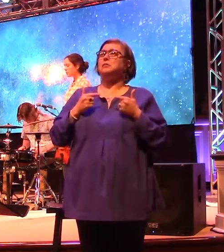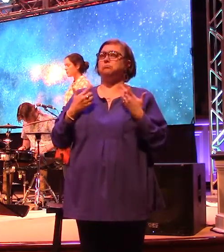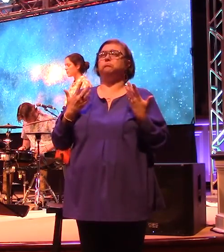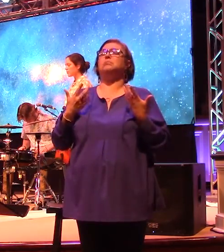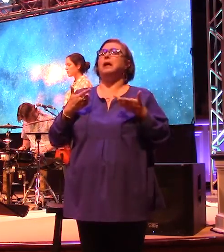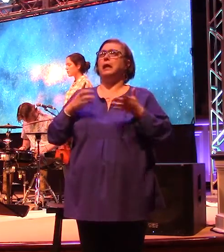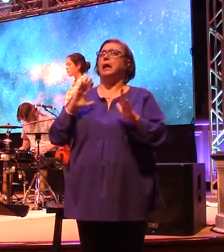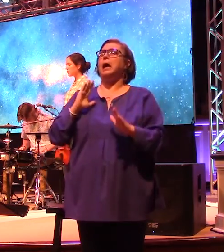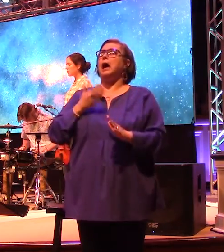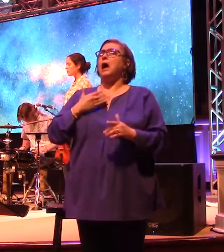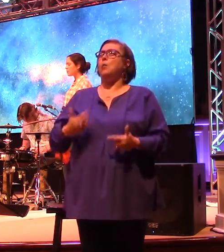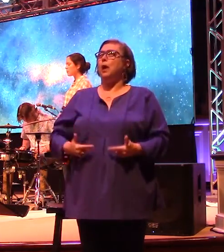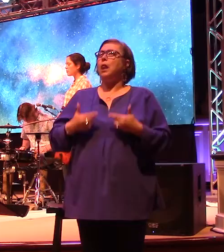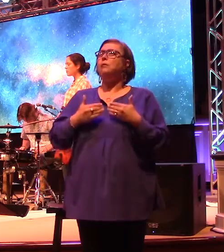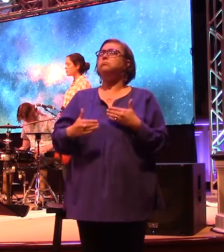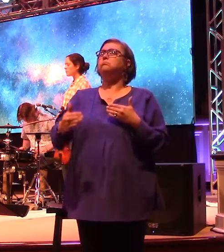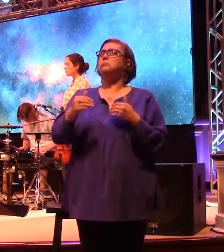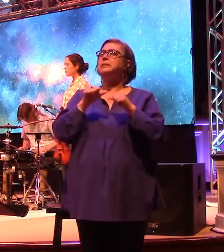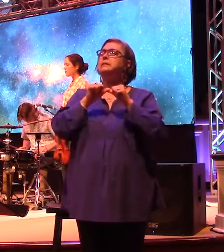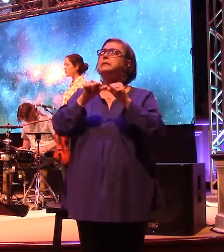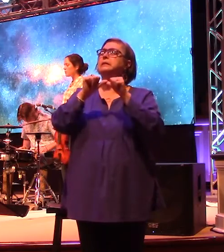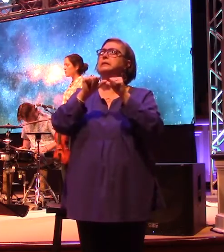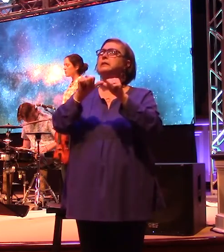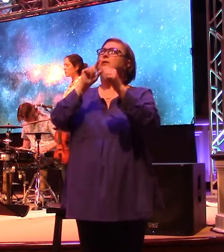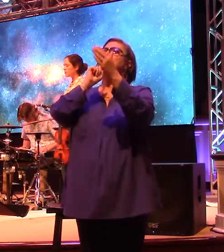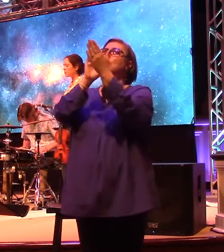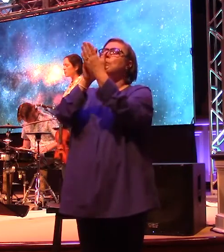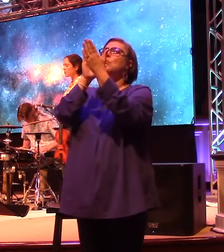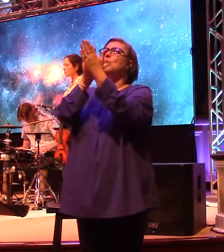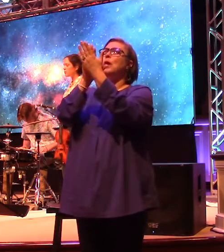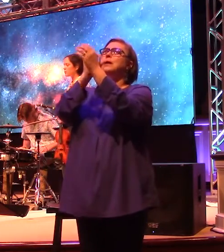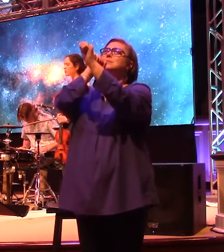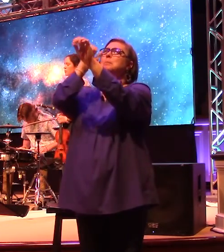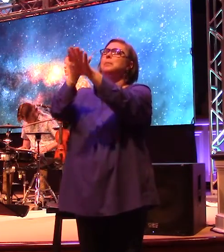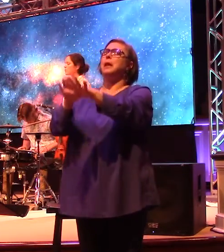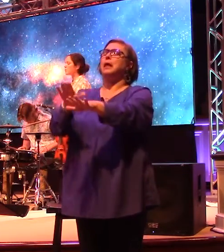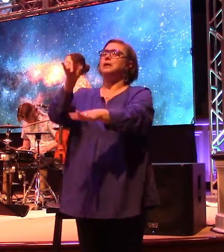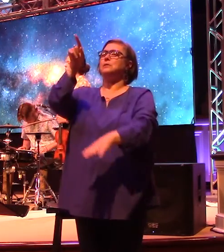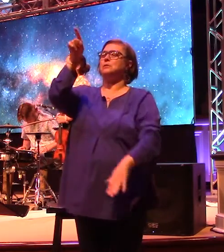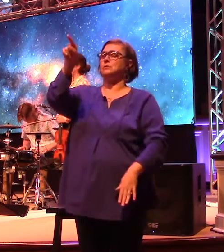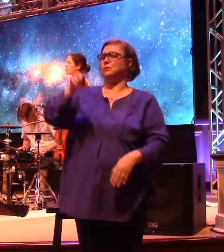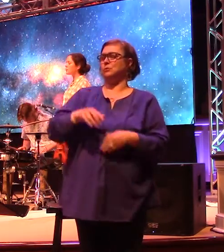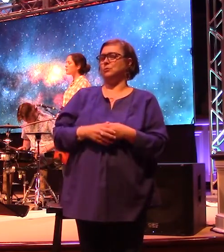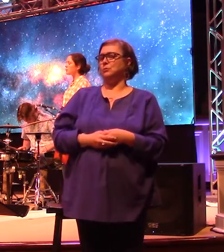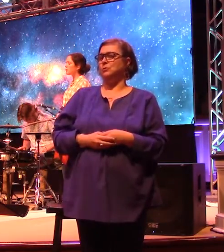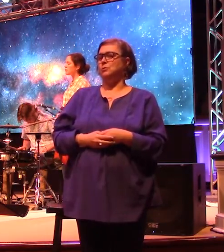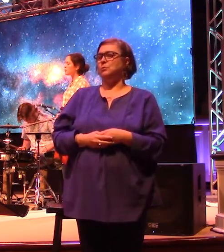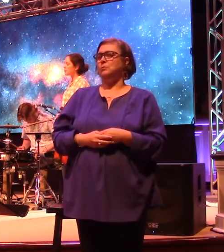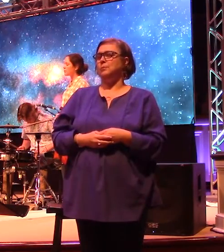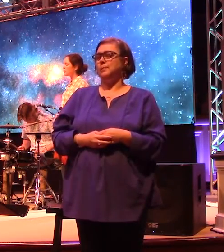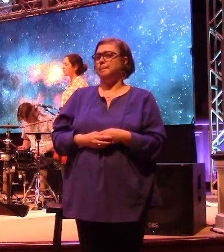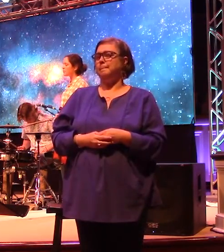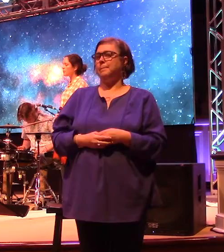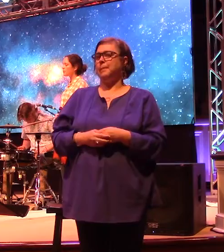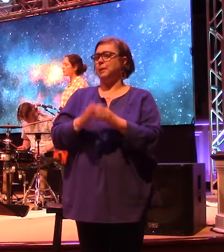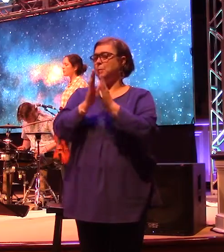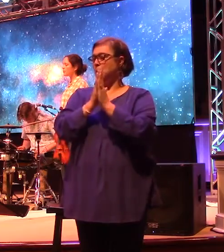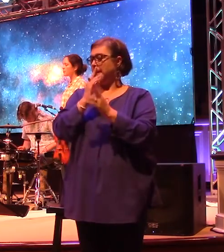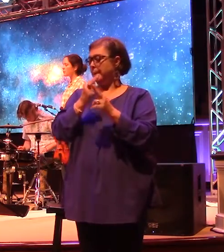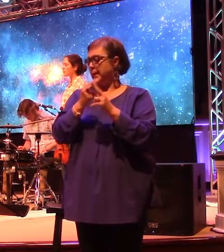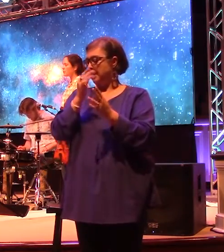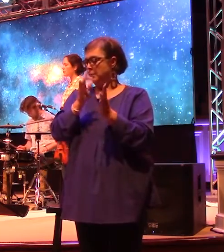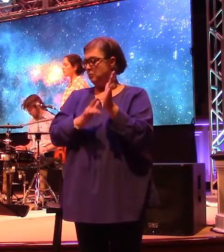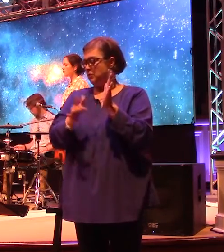life be a constant praise and blessing to you? I pray in the name of